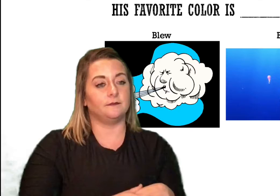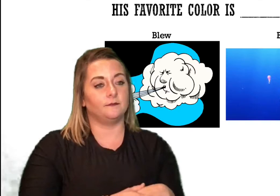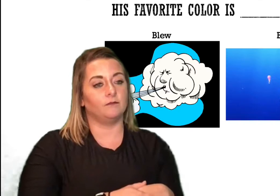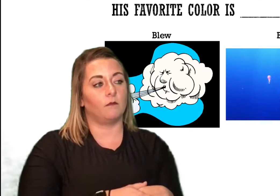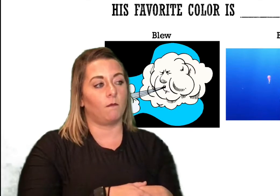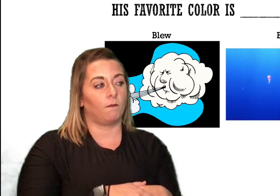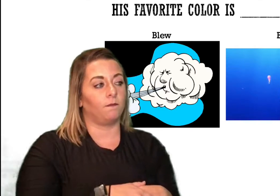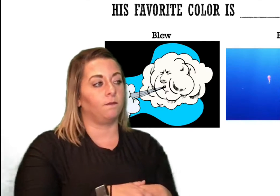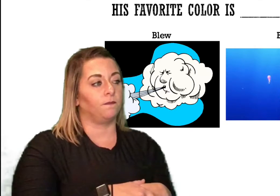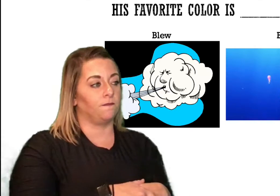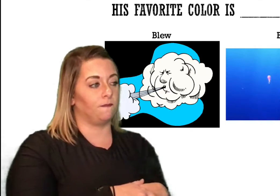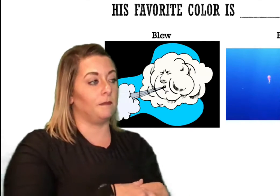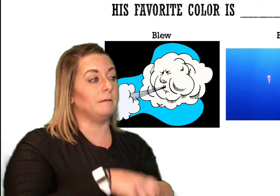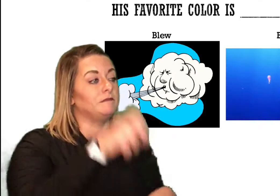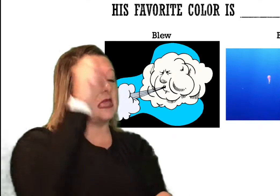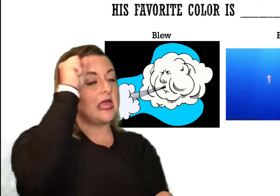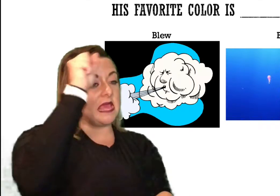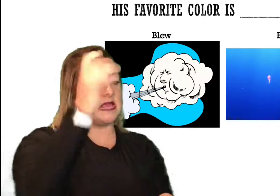please?